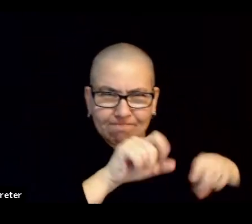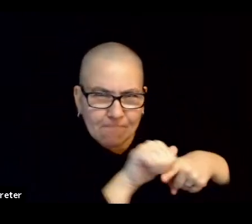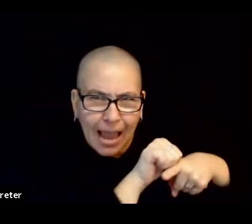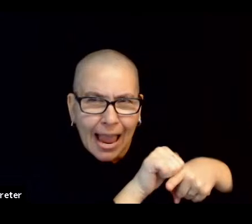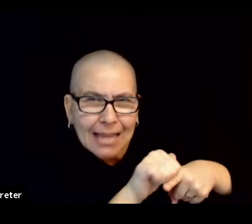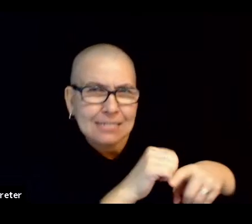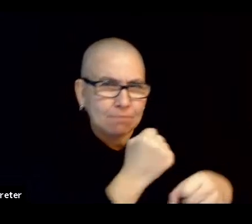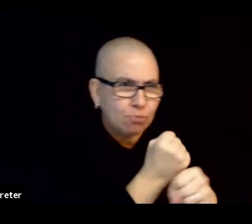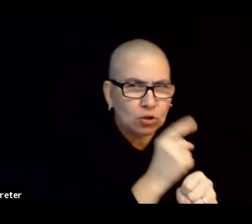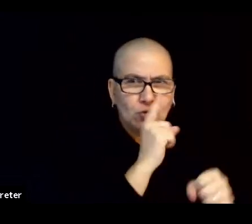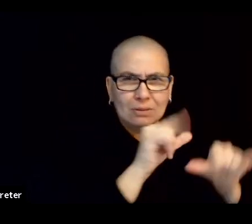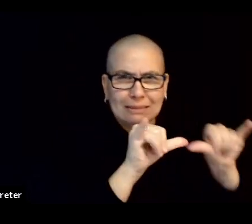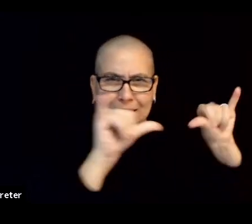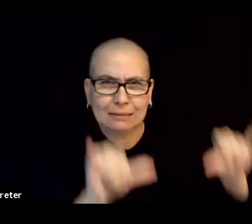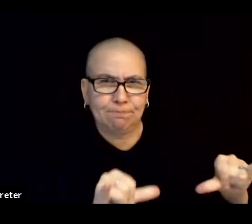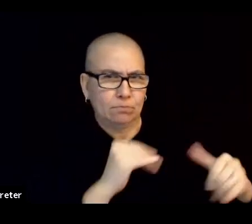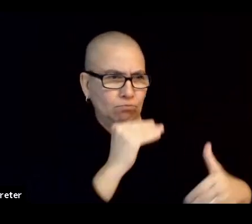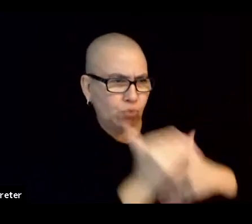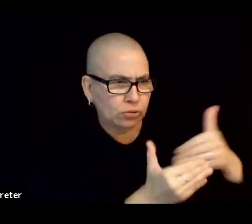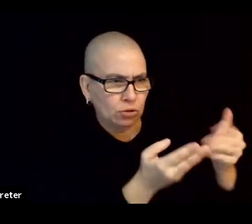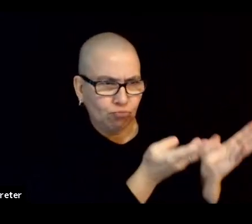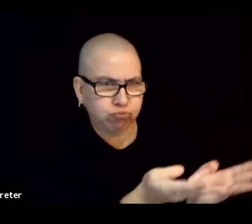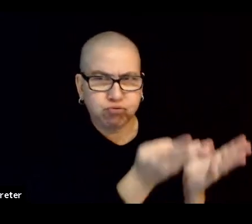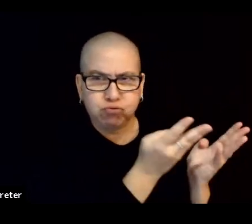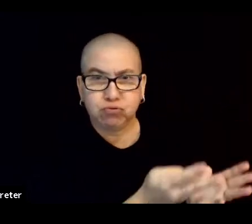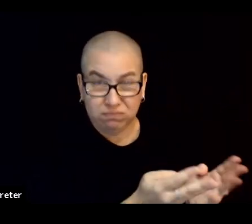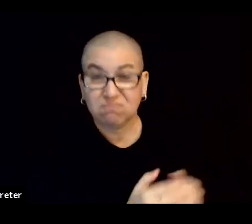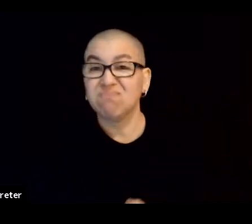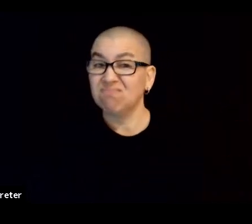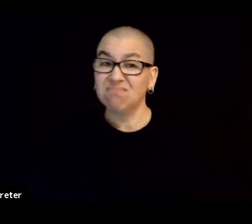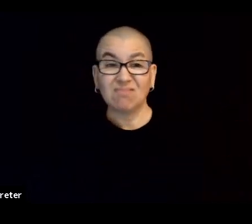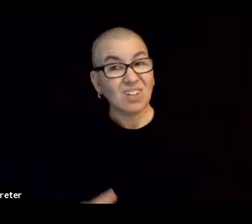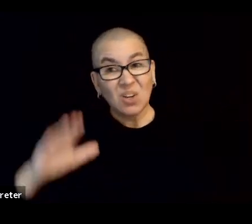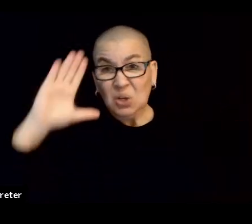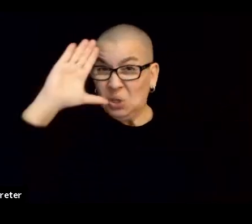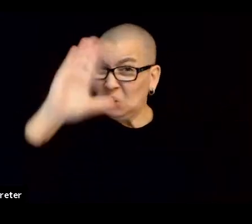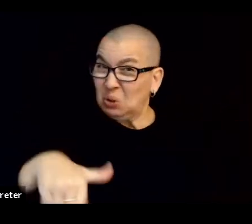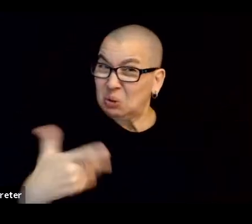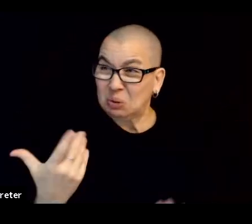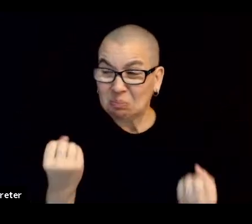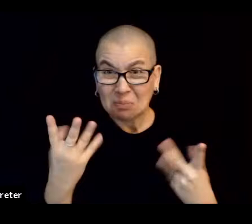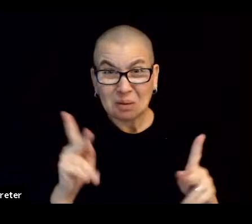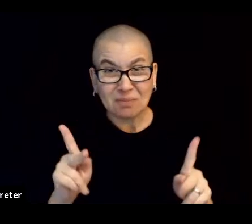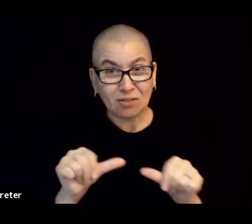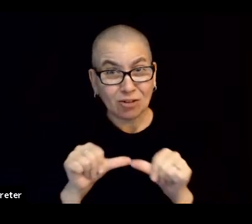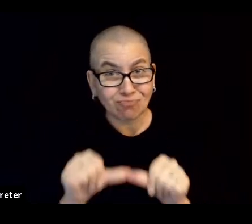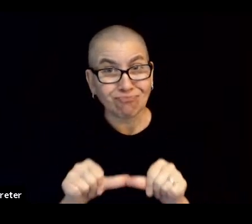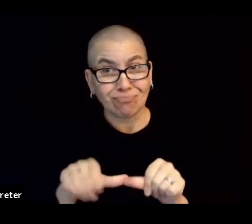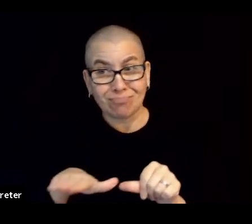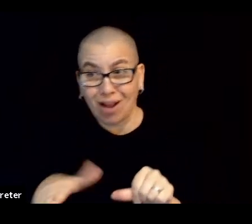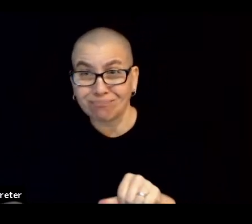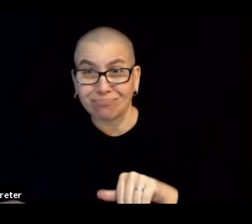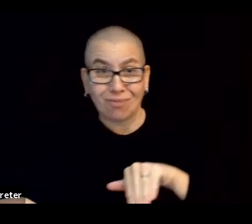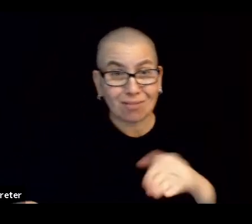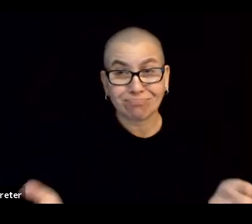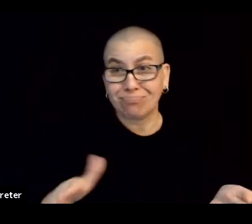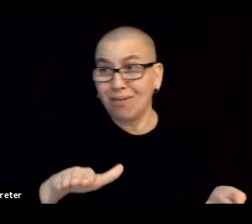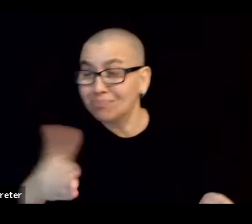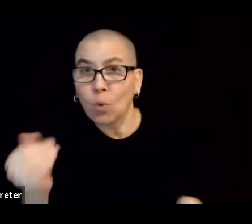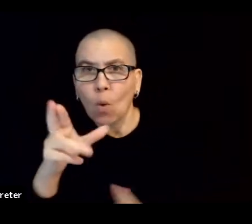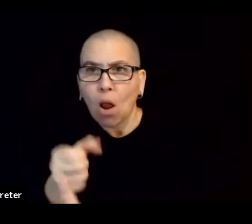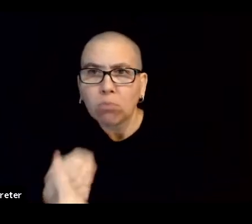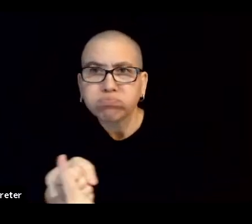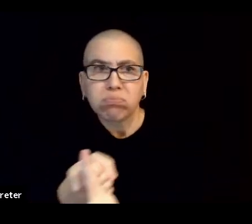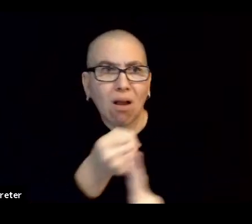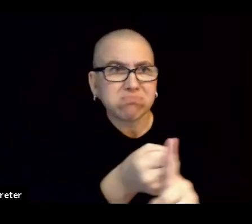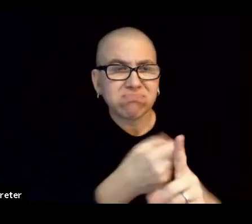both in Minnesota and in the United States. I would ask folks that if you're healthy, you don't have comorbidity or other issues,